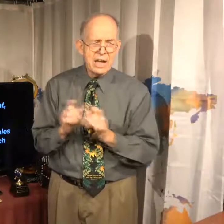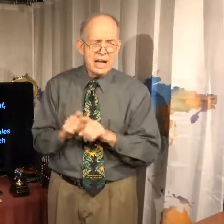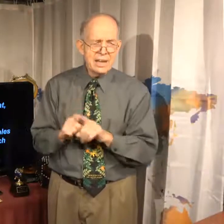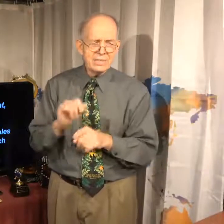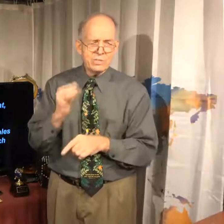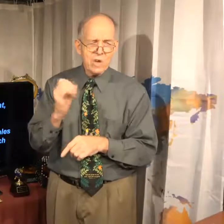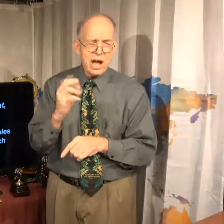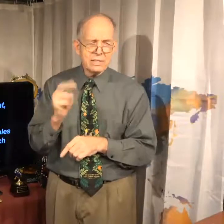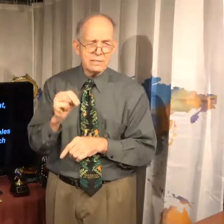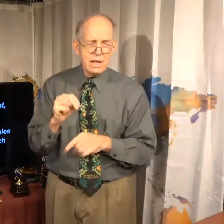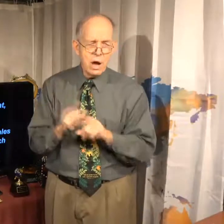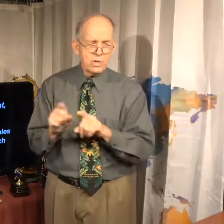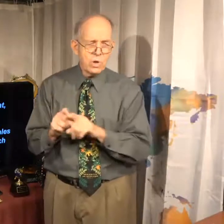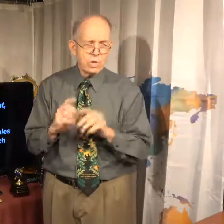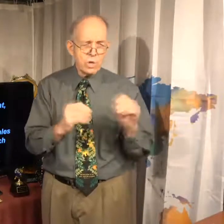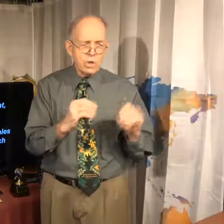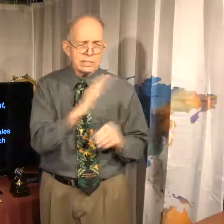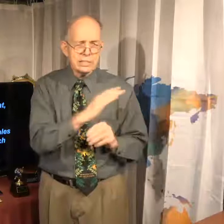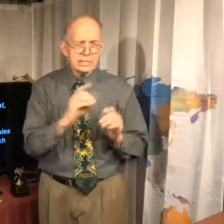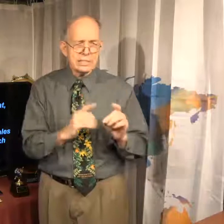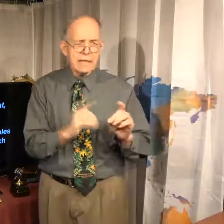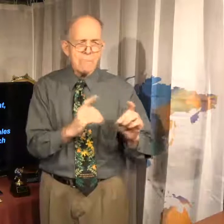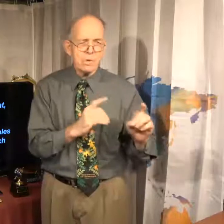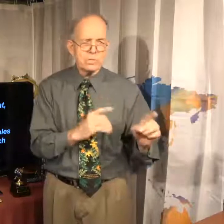as John also taught the disciples.